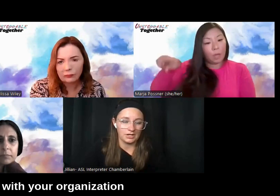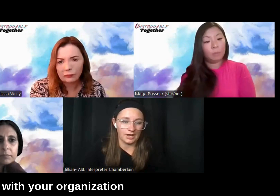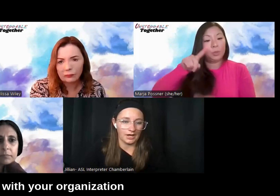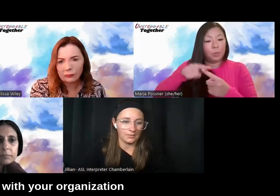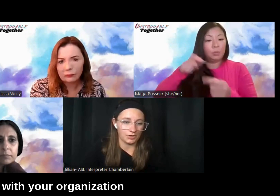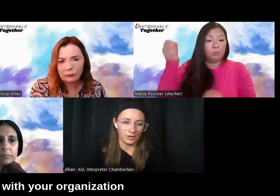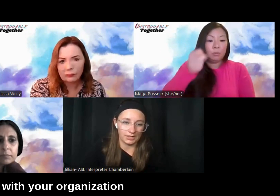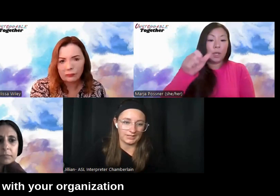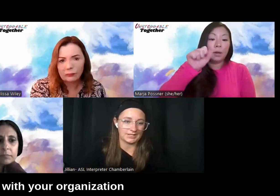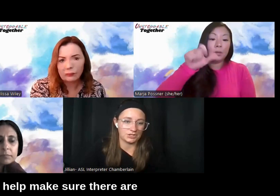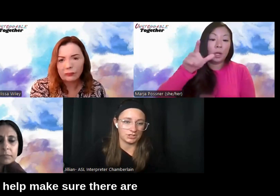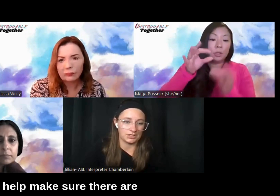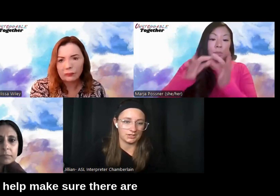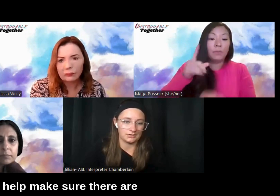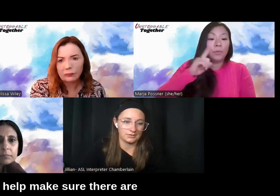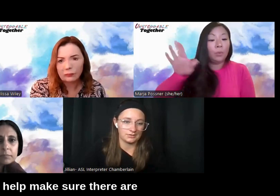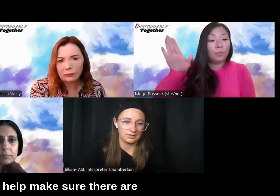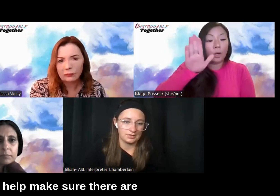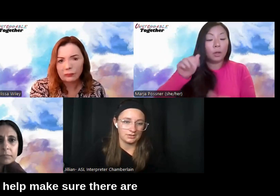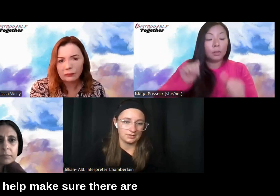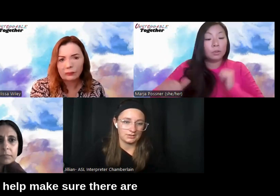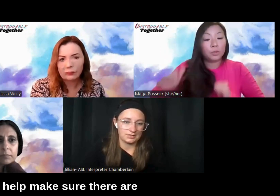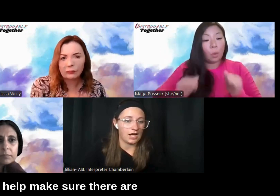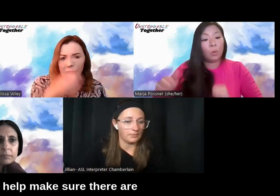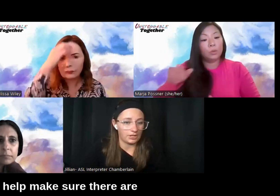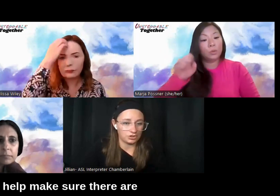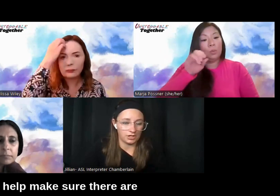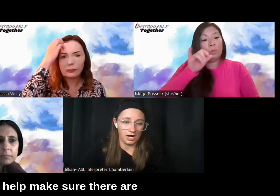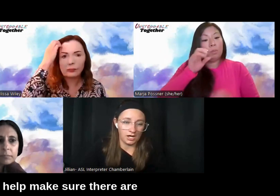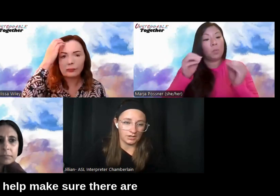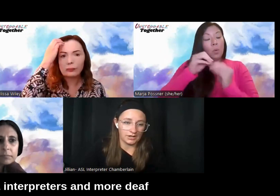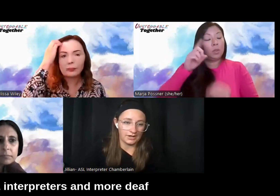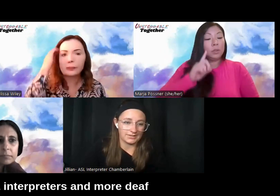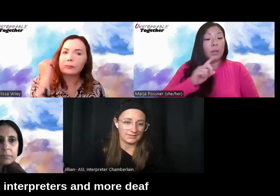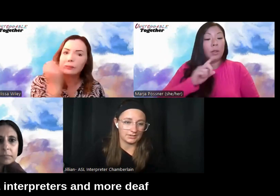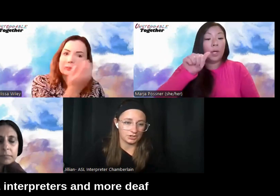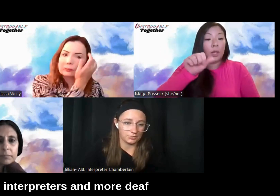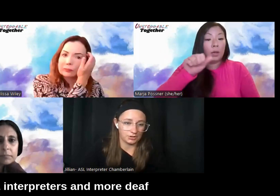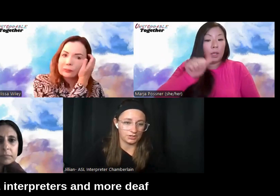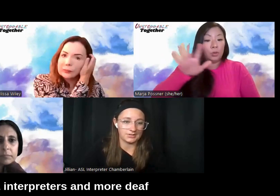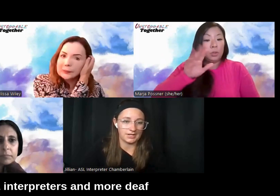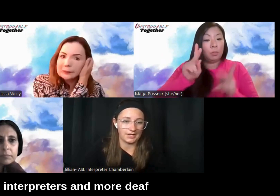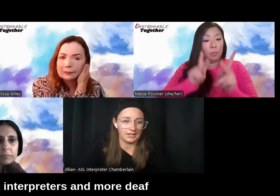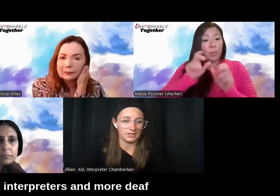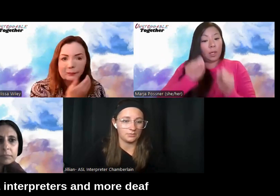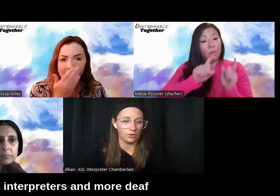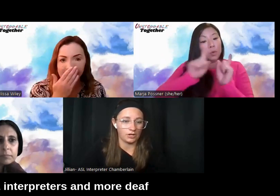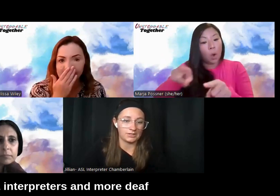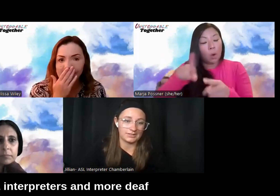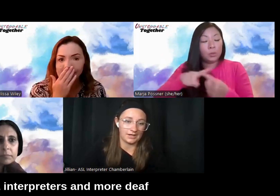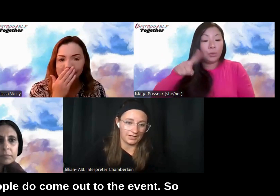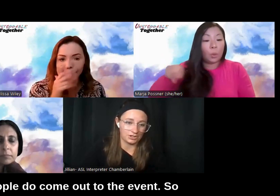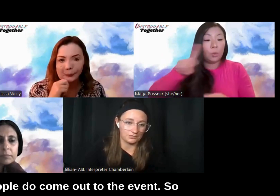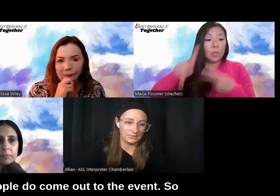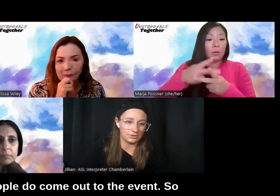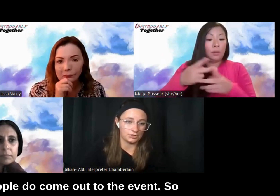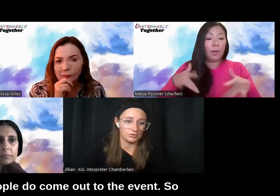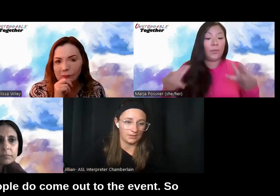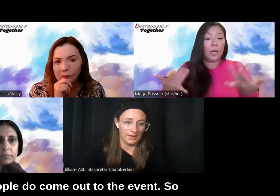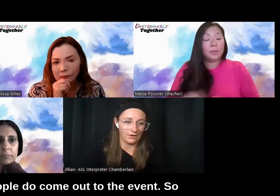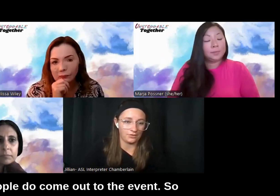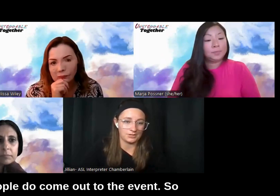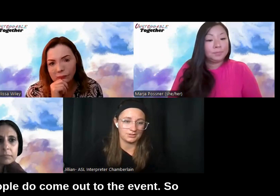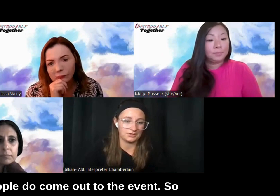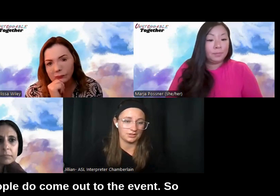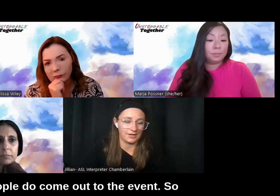collaboration with your organization to help make sure there are ASL interpreters and more deaf Asian people